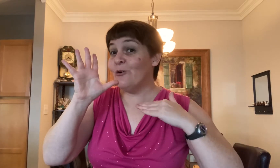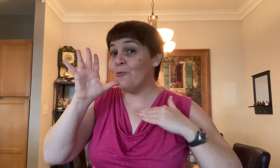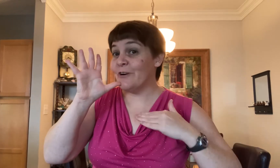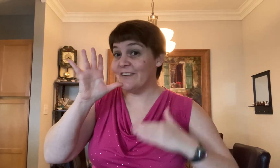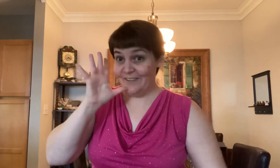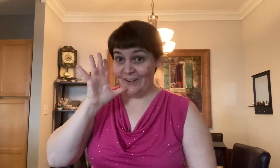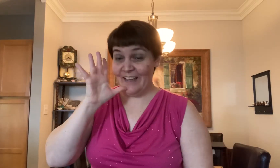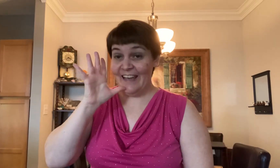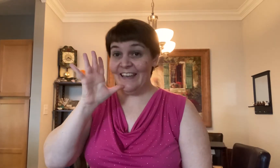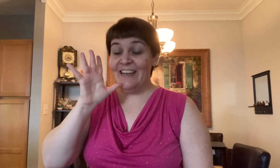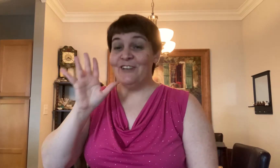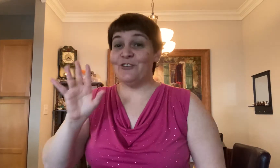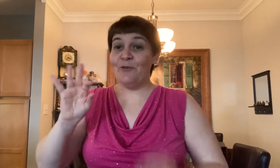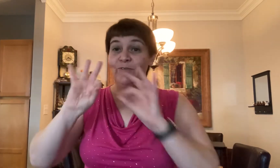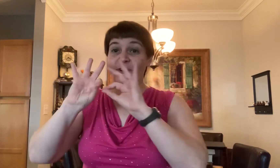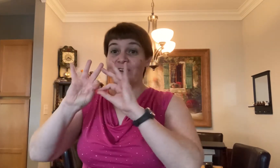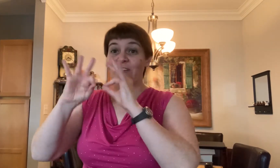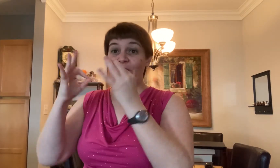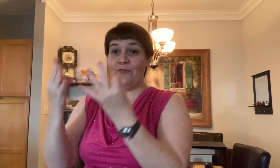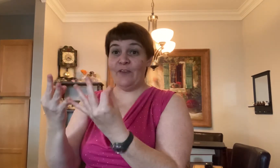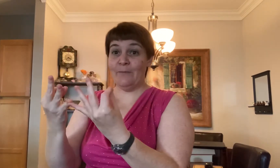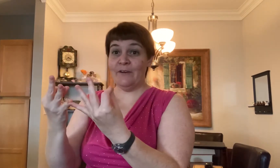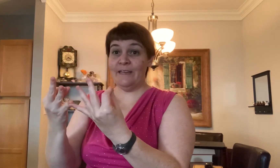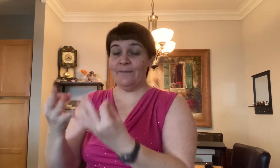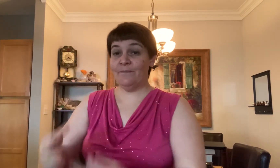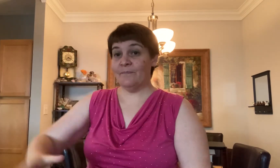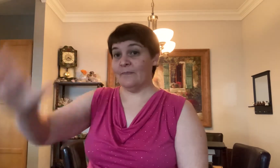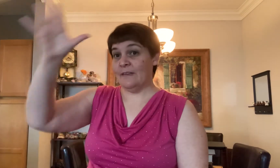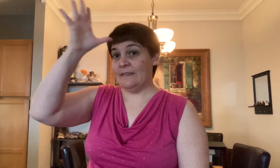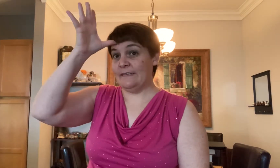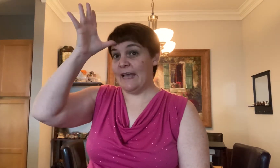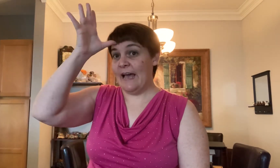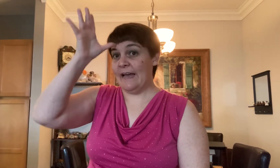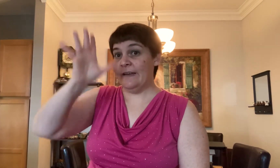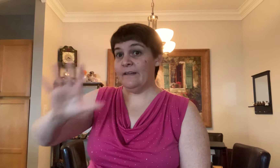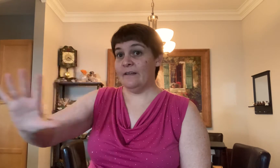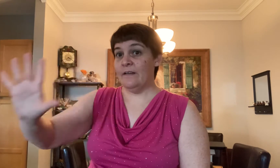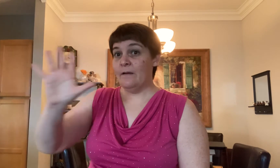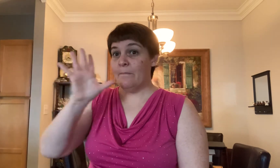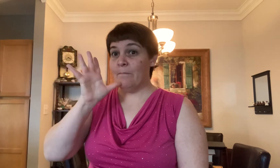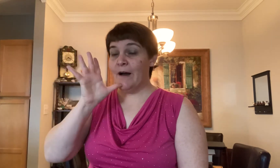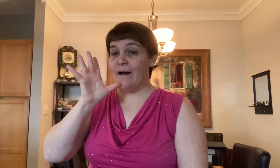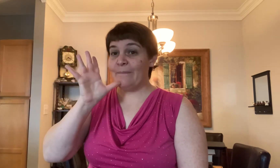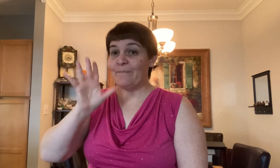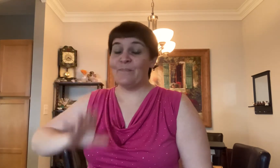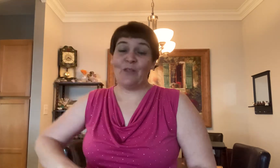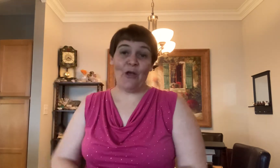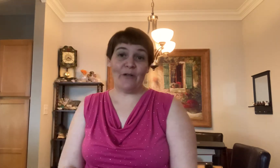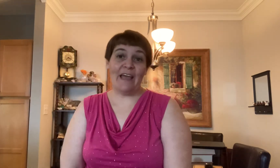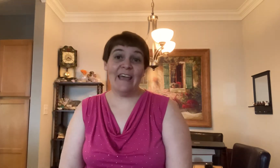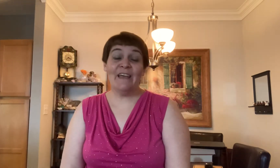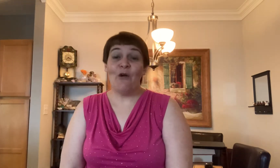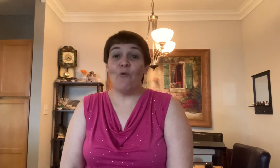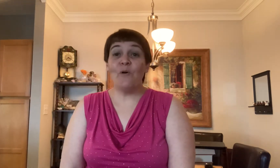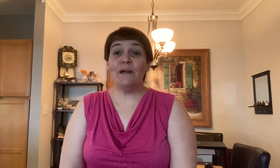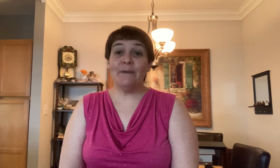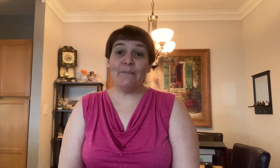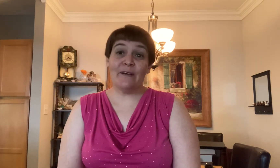word, okay? So we've learned family, dad, mom, okay? Well, what about brothers